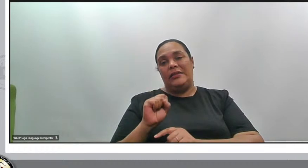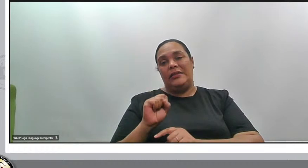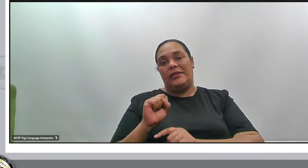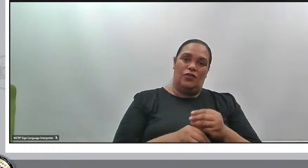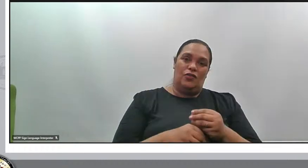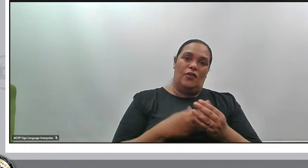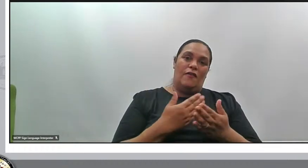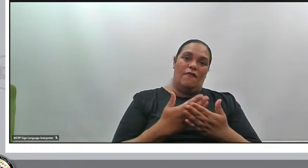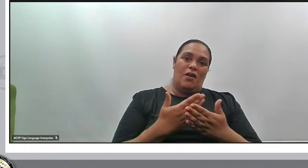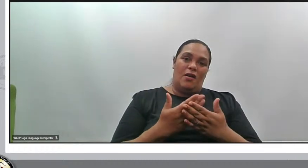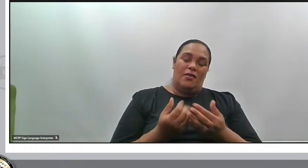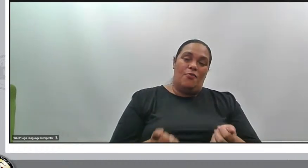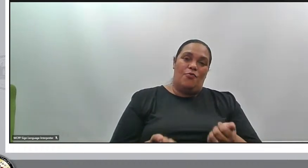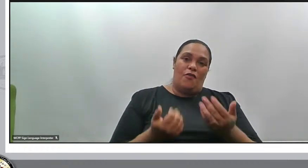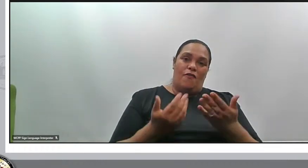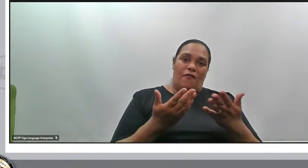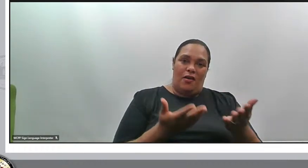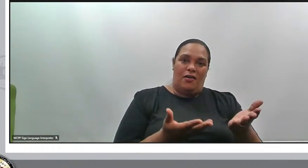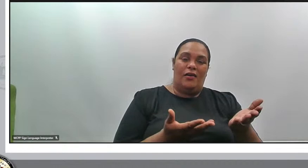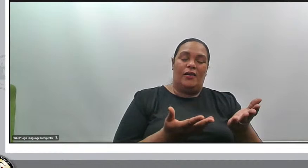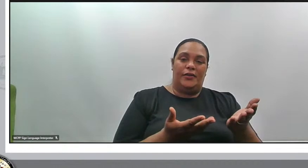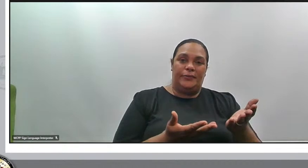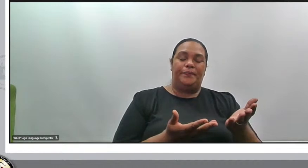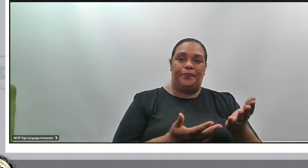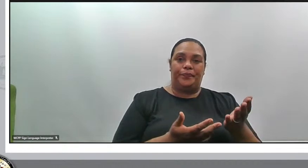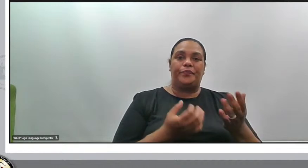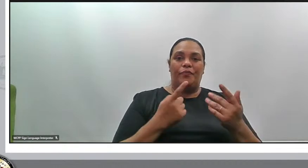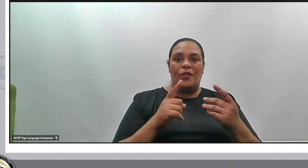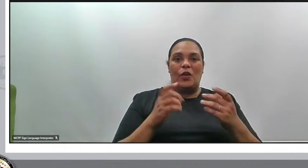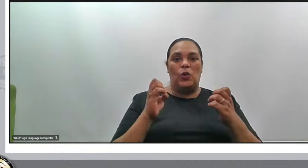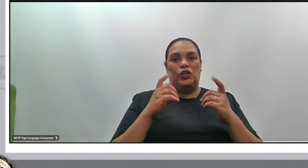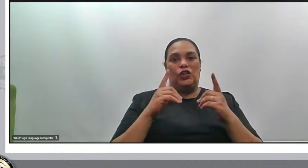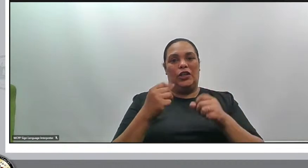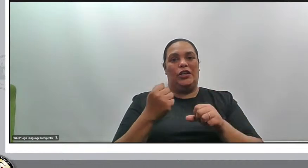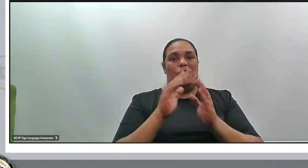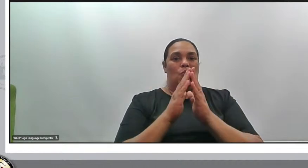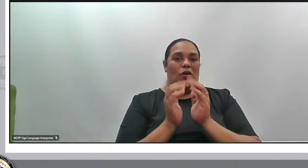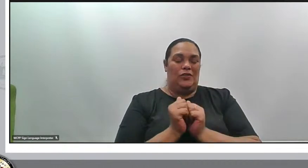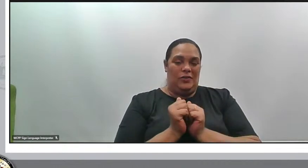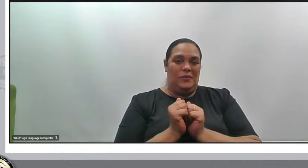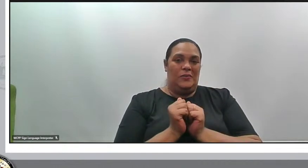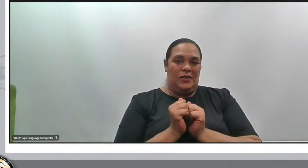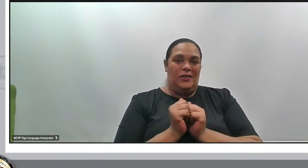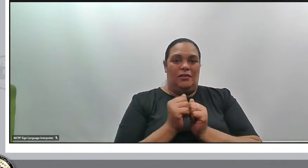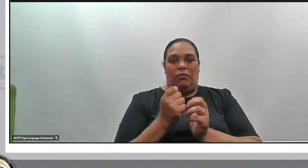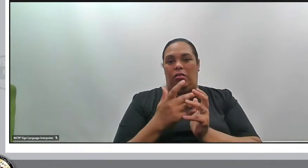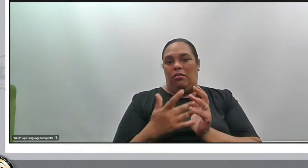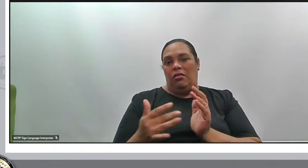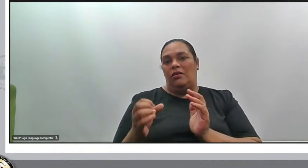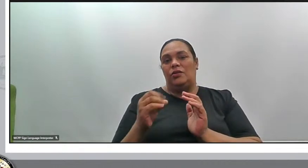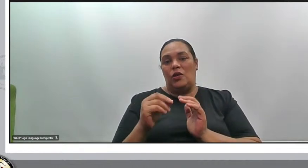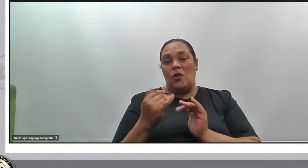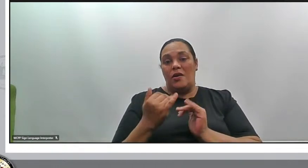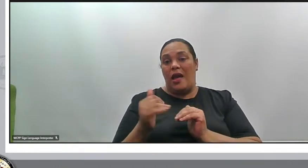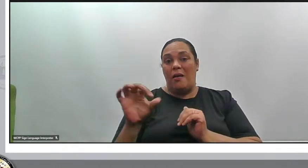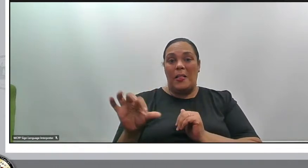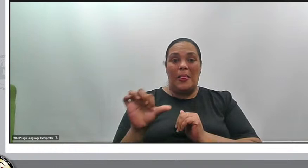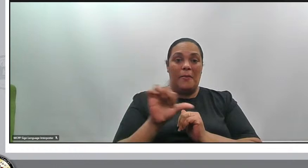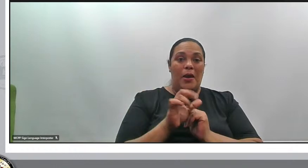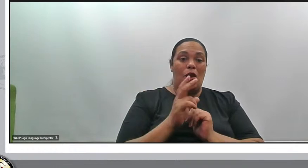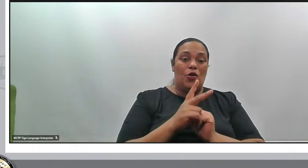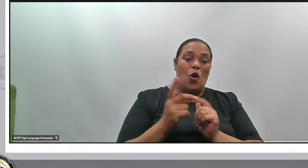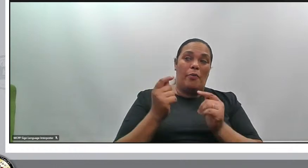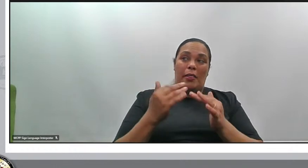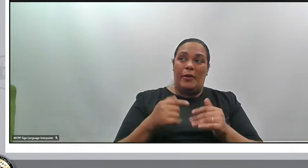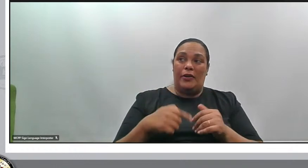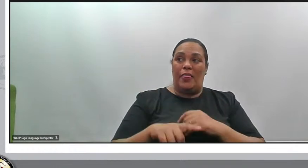funding provided for educational workshops, etc. So coming back to a normal budget this